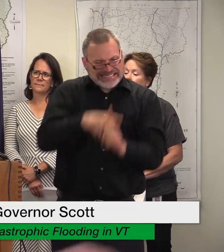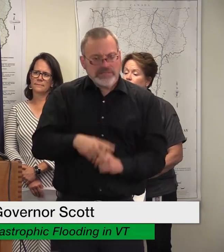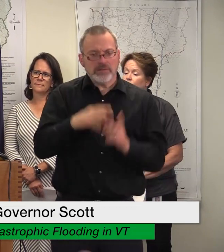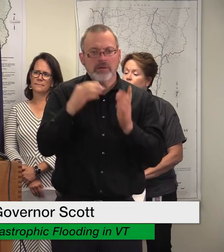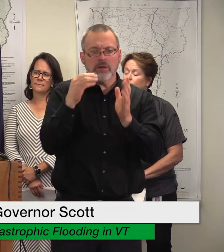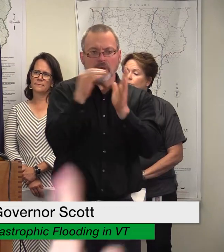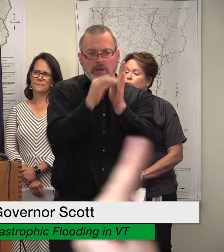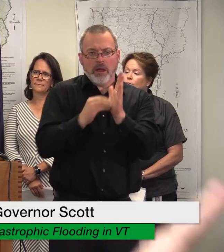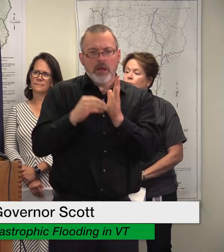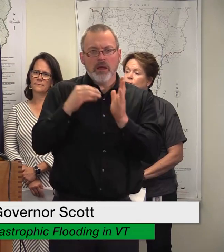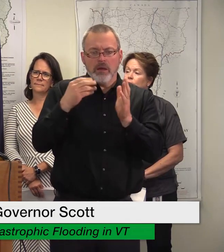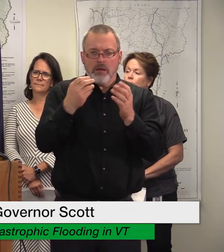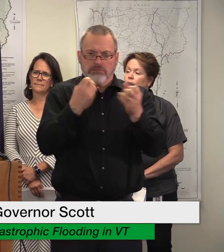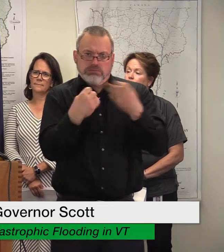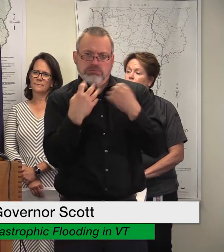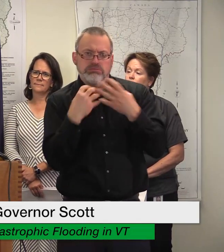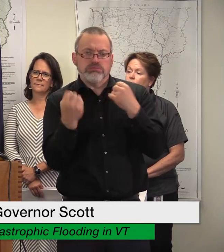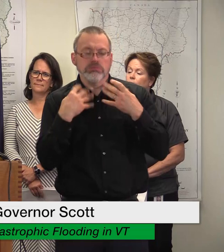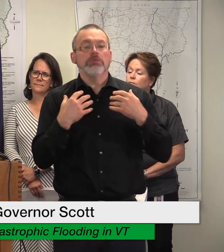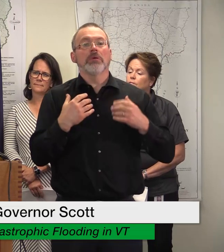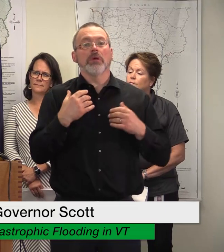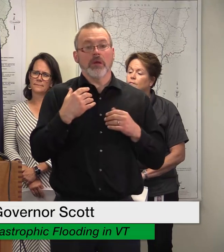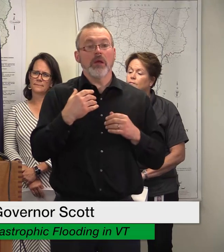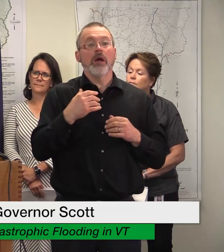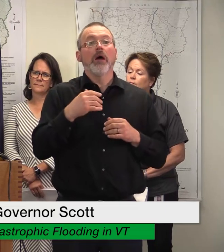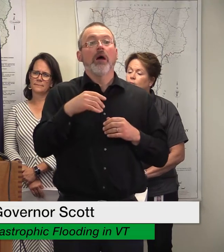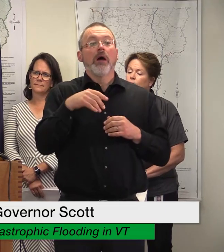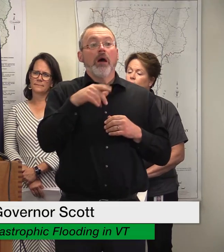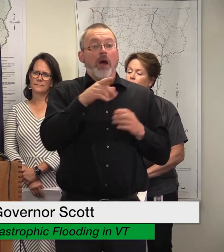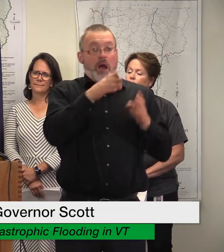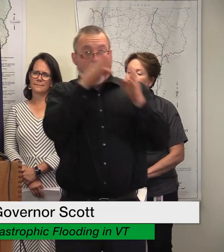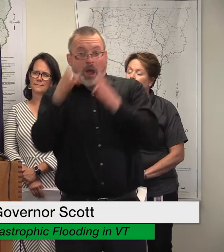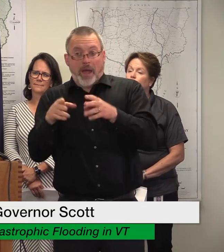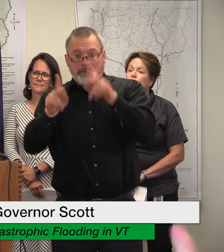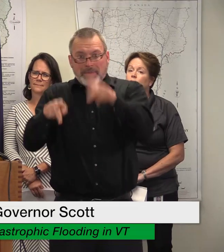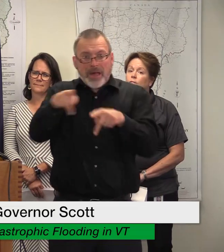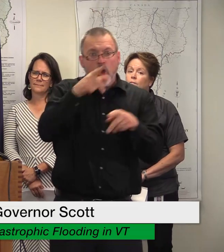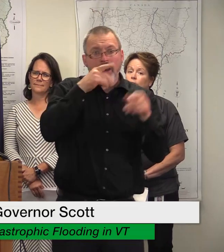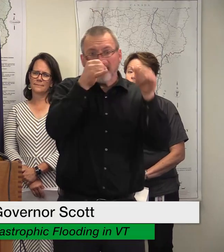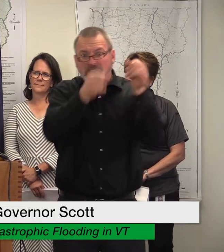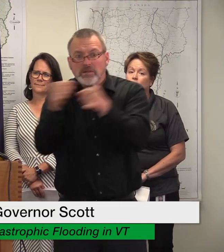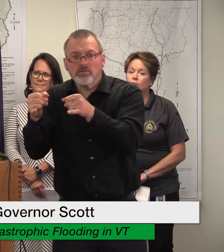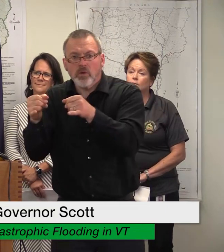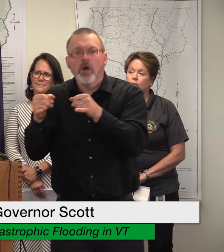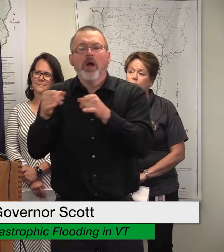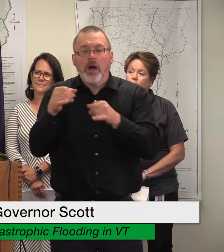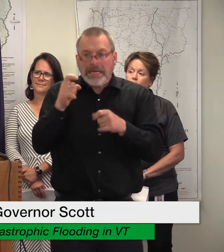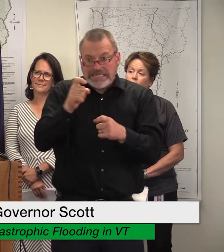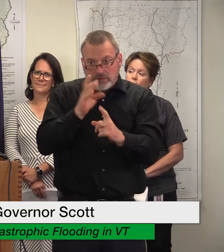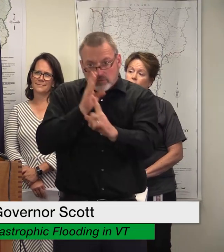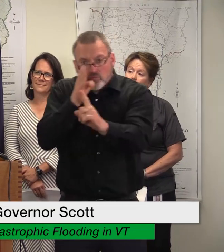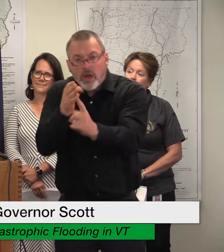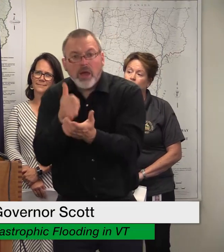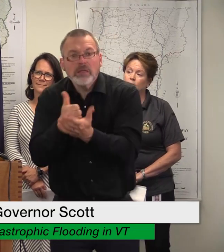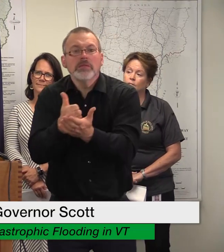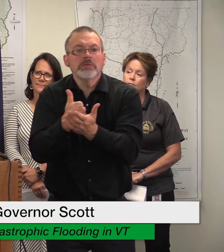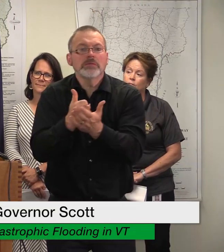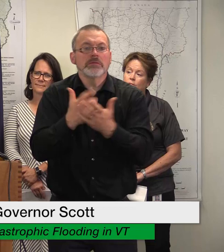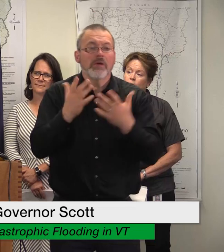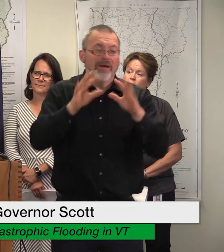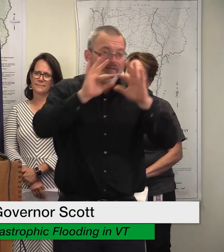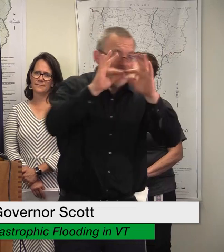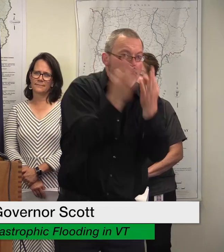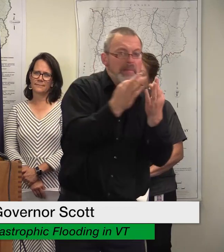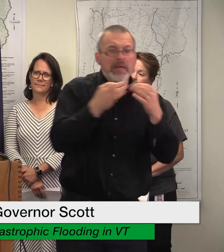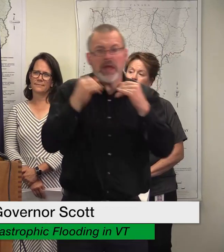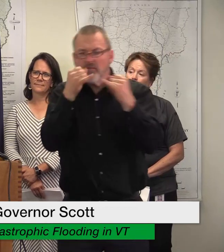assistance, FEMA provides several types of financial and direct assistance to eligible individuals and families.